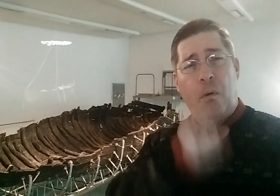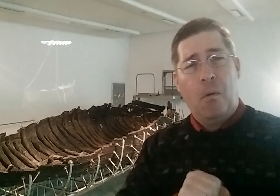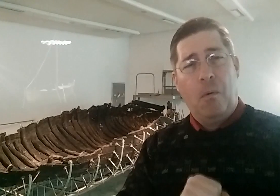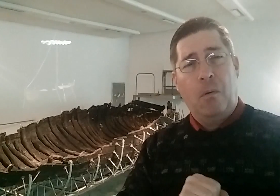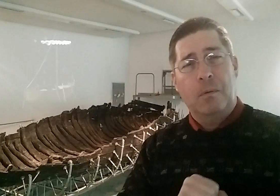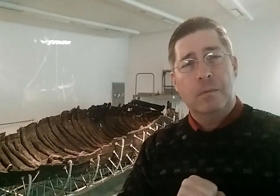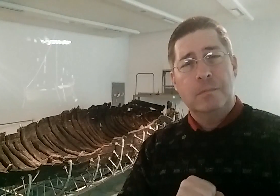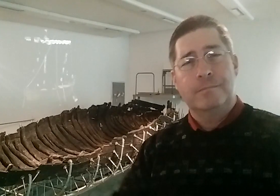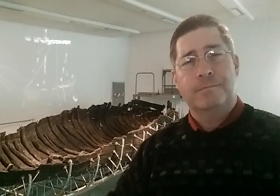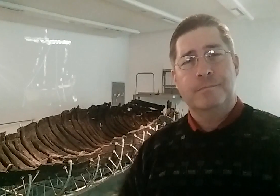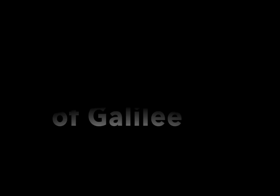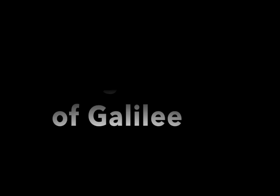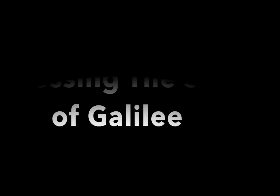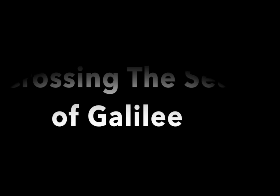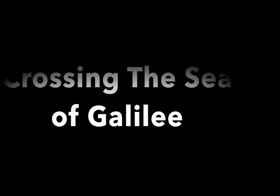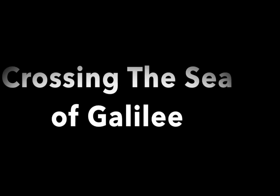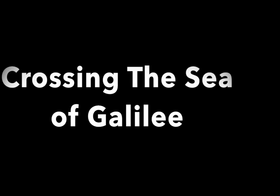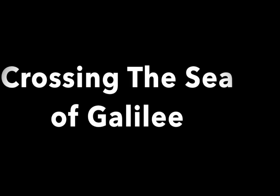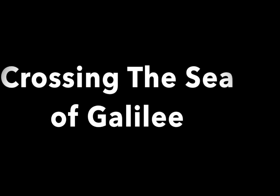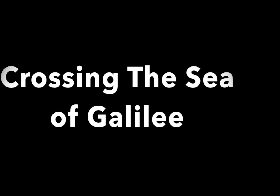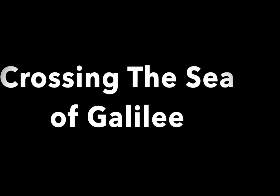possibly about 2,000 years old, what you see here.